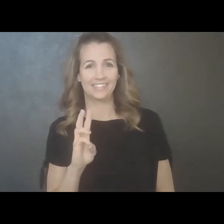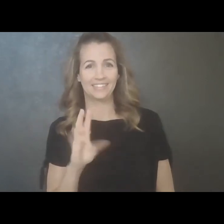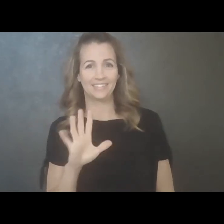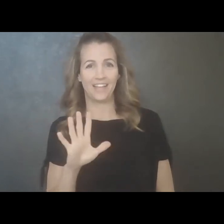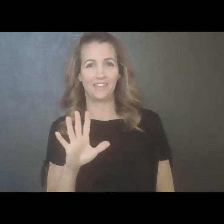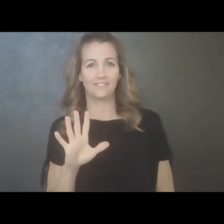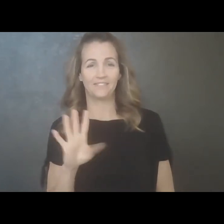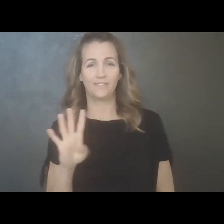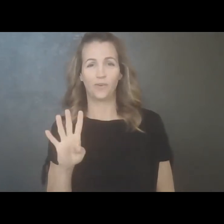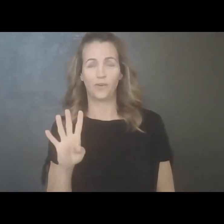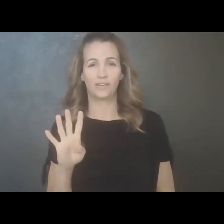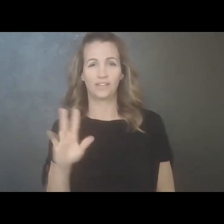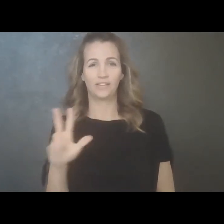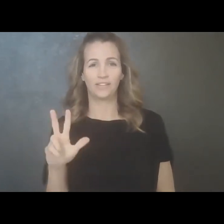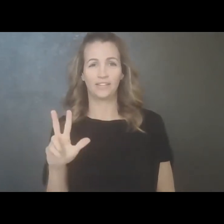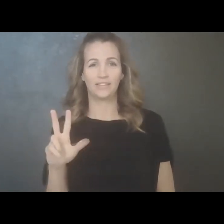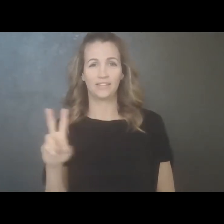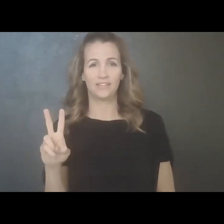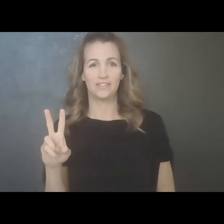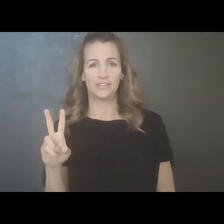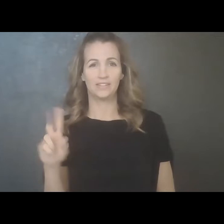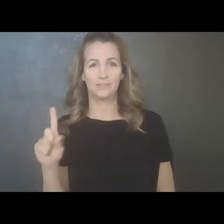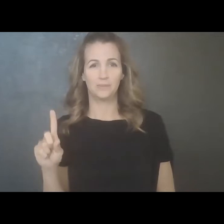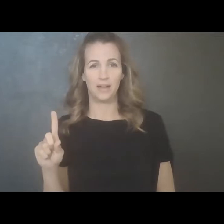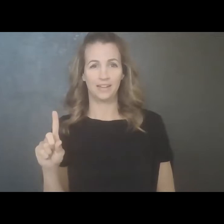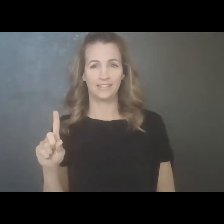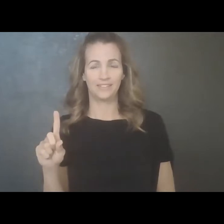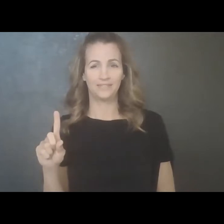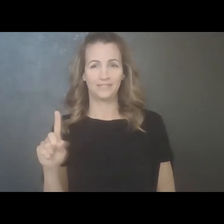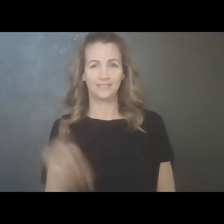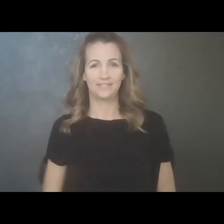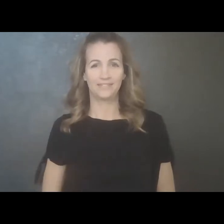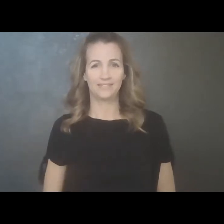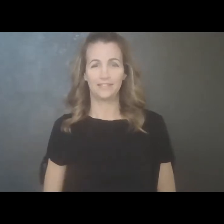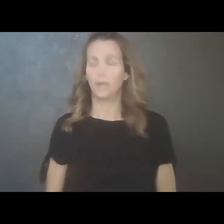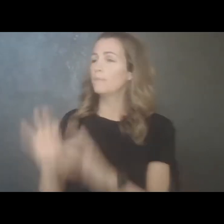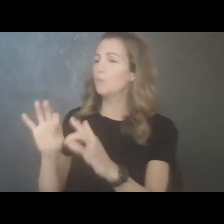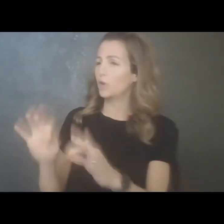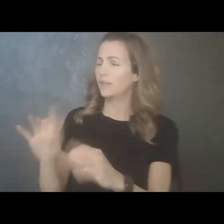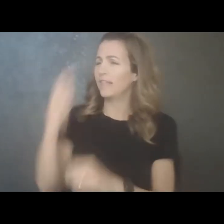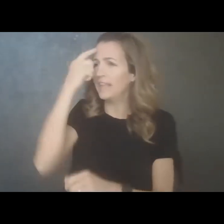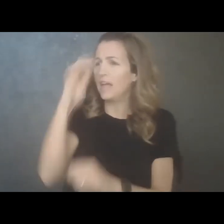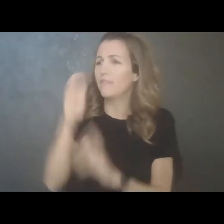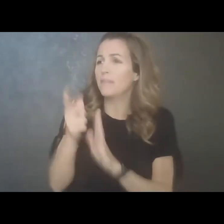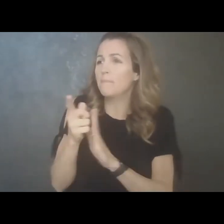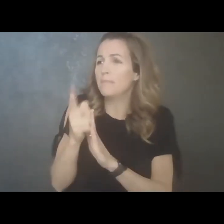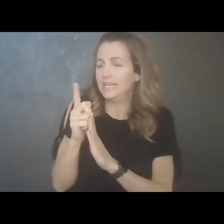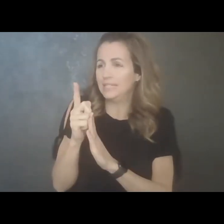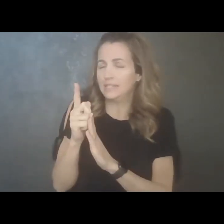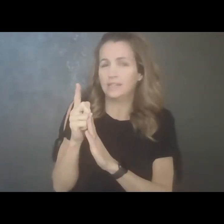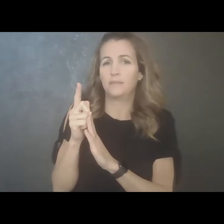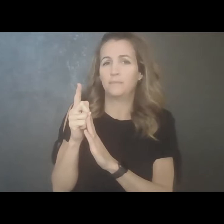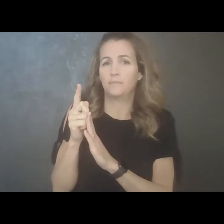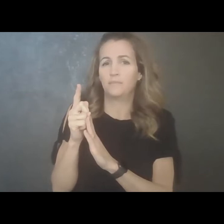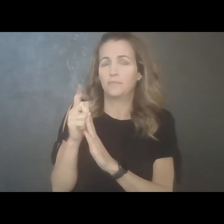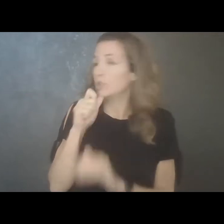5, 4, 3, 2, 1. Perfect. Now think of the minute hand, just what minutes it was.